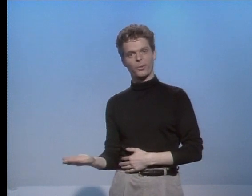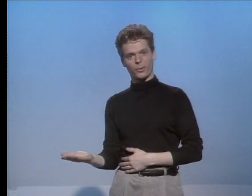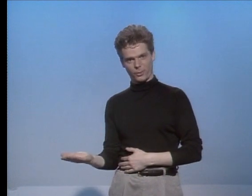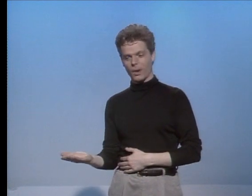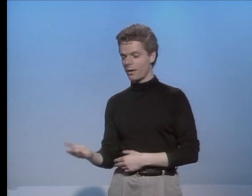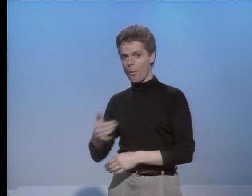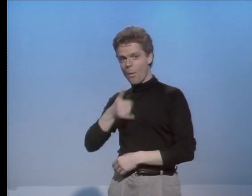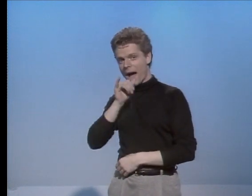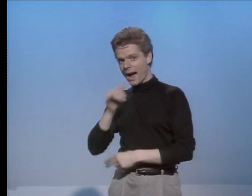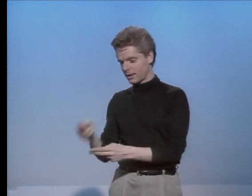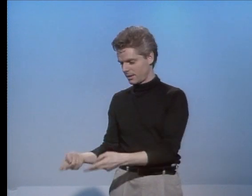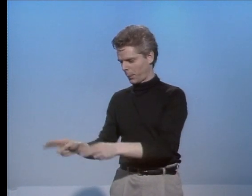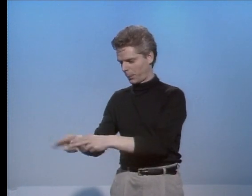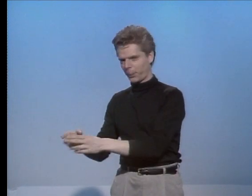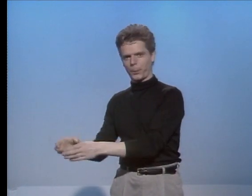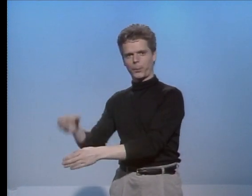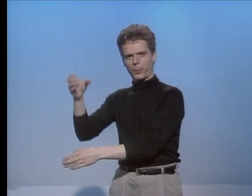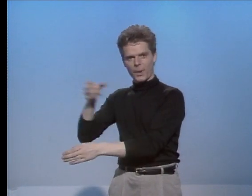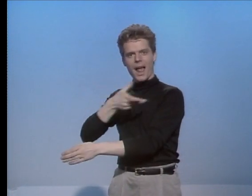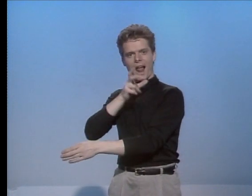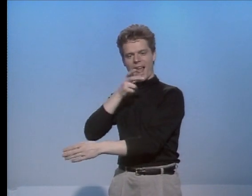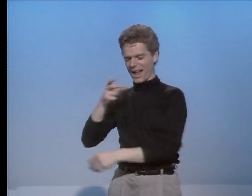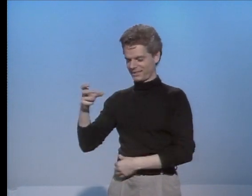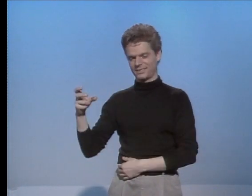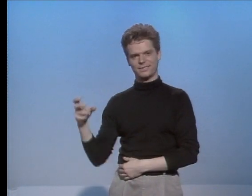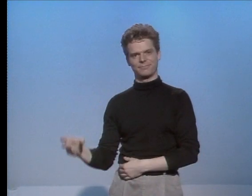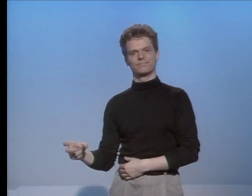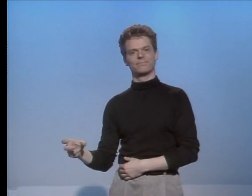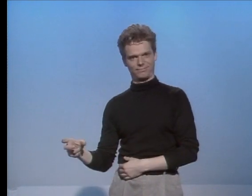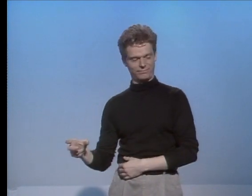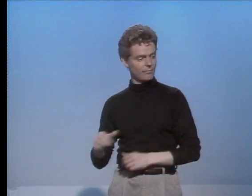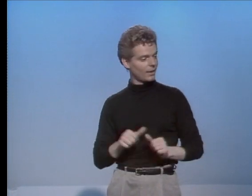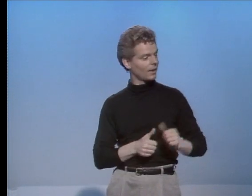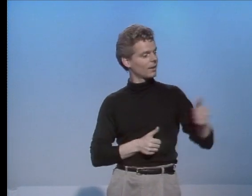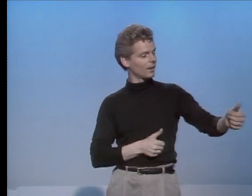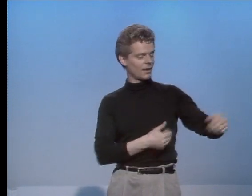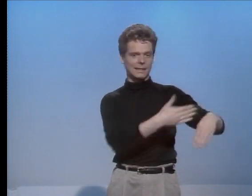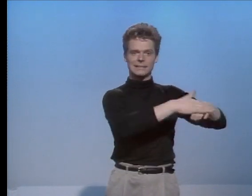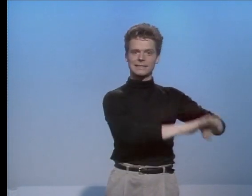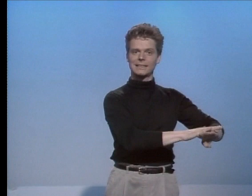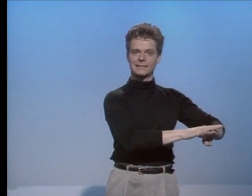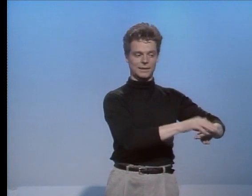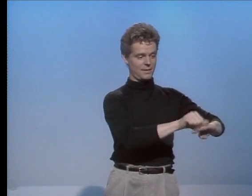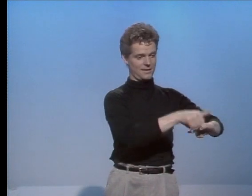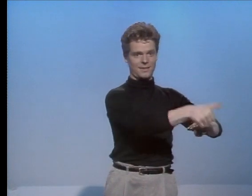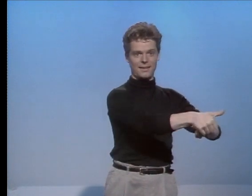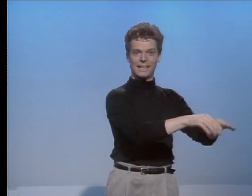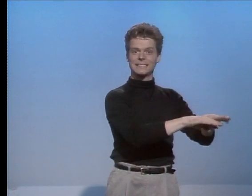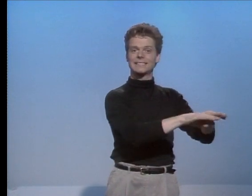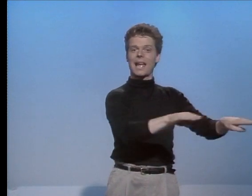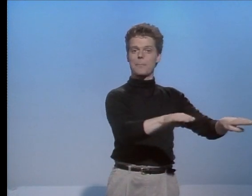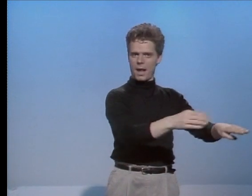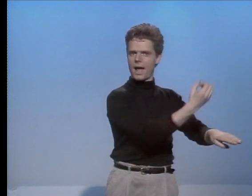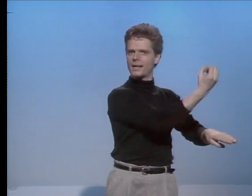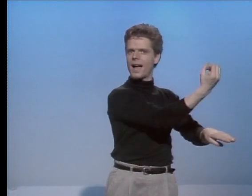it, and a decanter of wine and a glass. Opposite him, there's another seat. To the left of that, there's a table with a